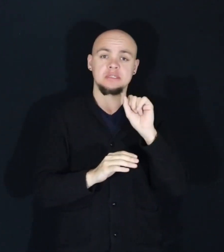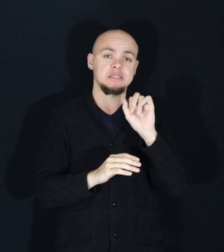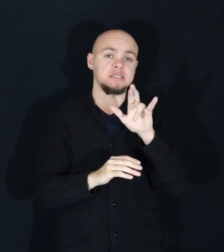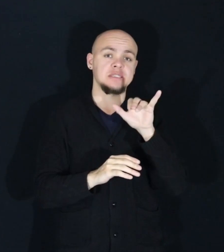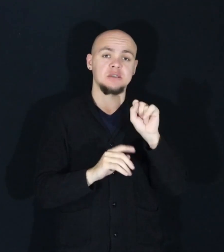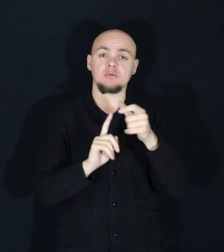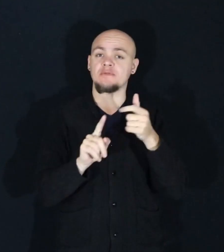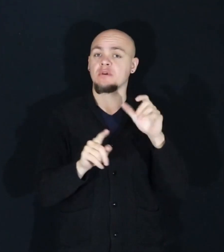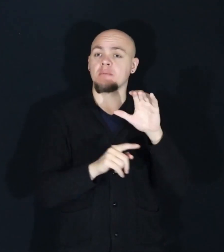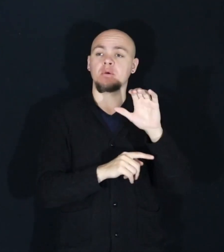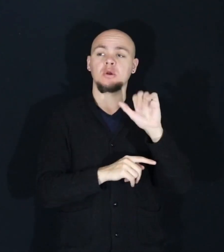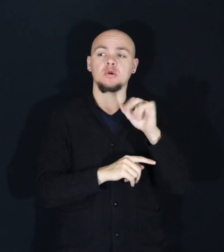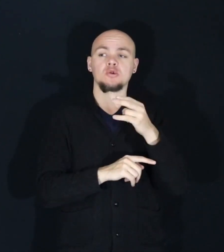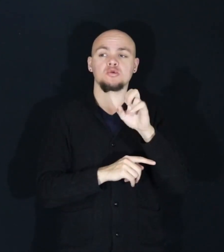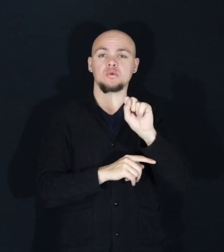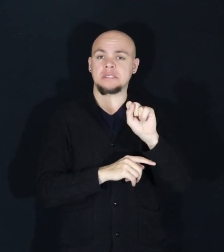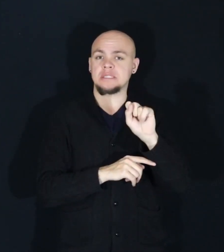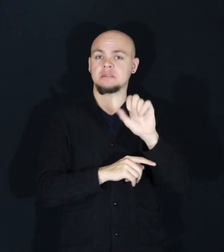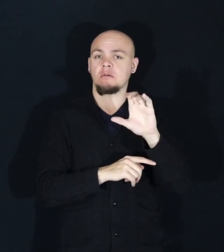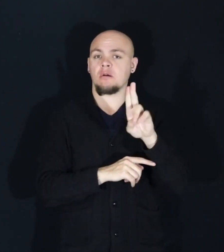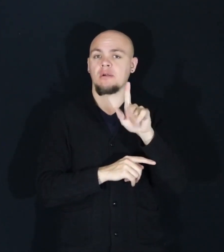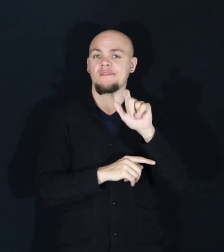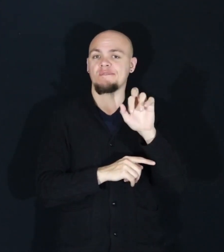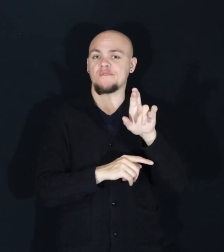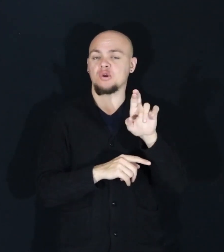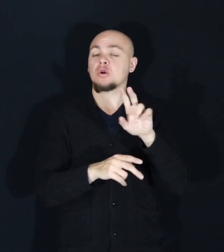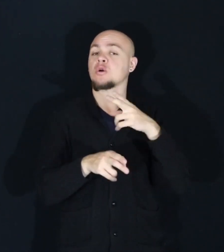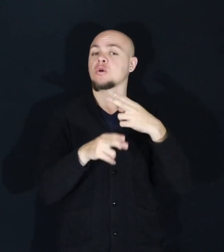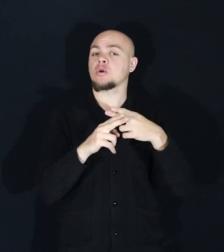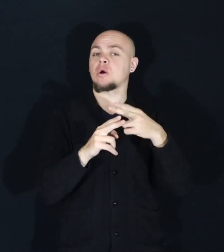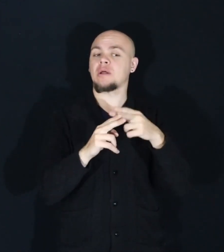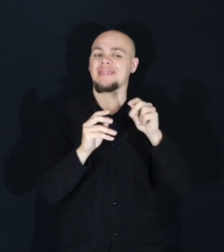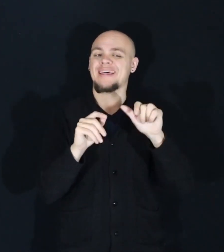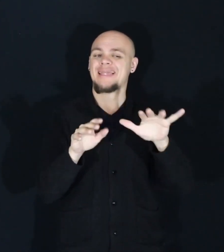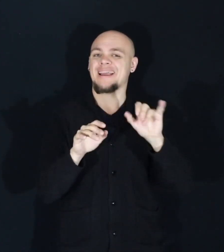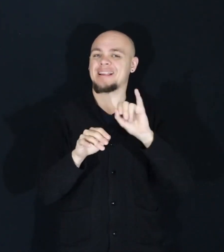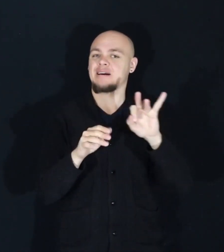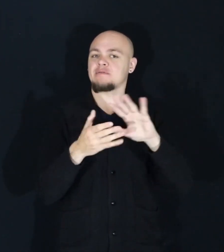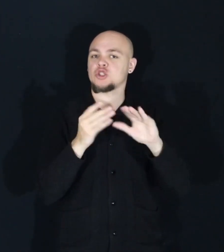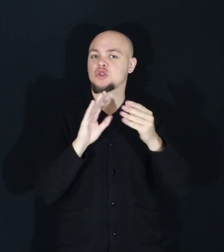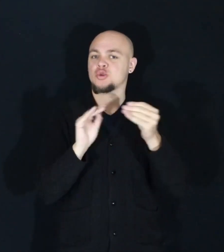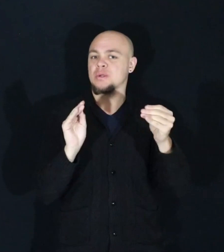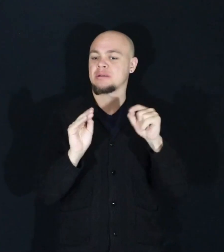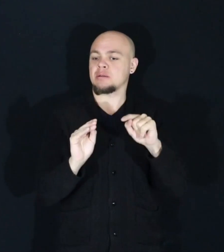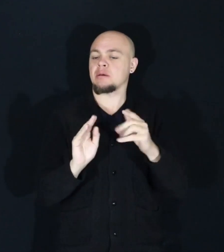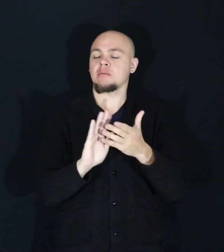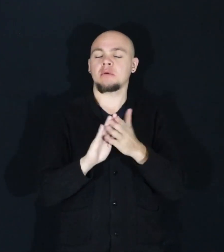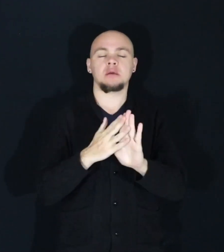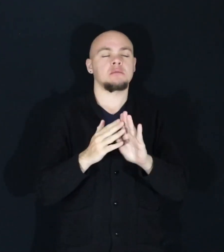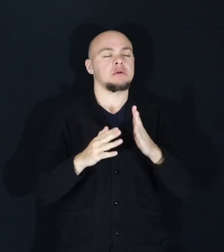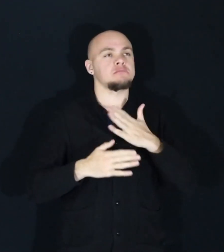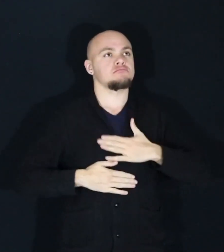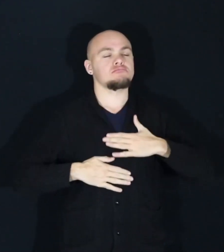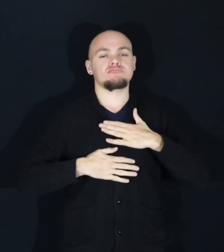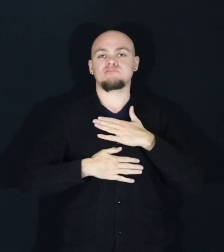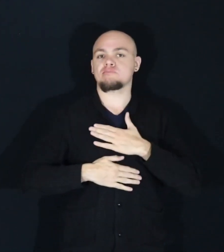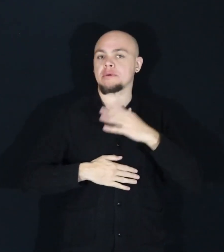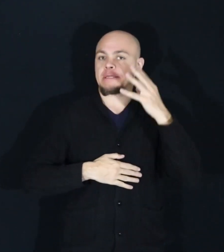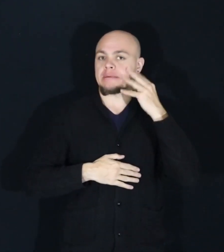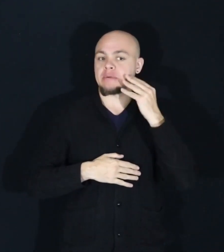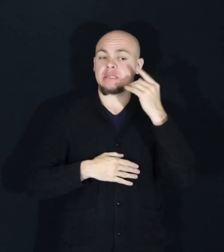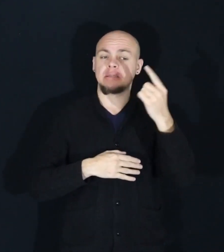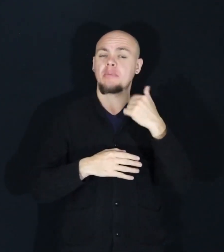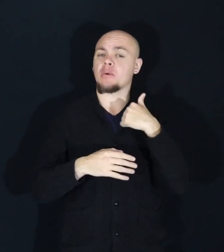Chris Colfer called The Land of Stories. My school presented books as a joyful experience and something that was meant to be